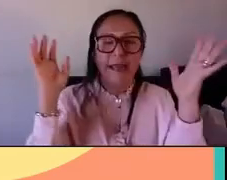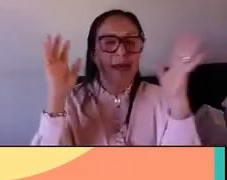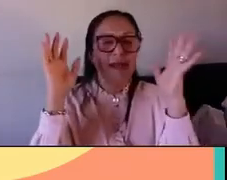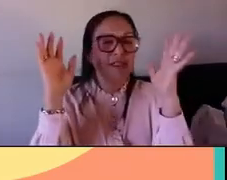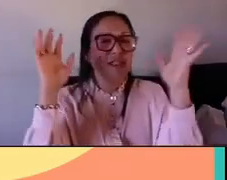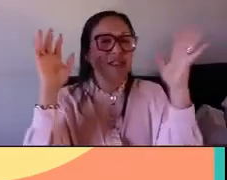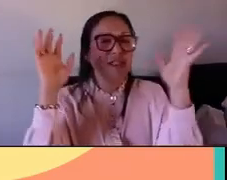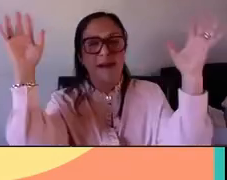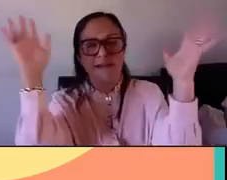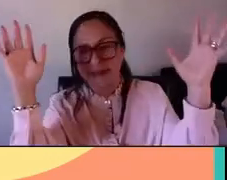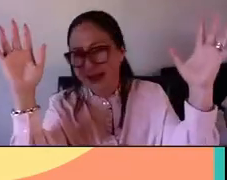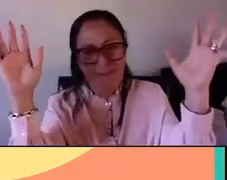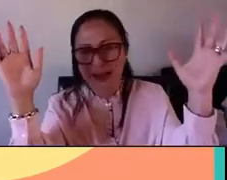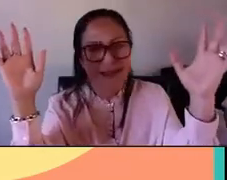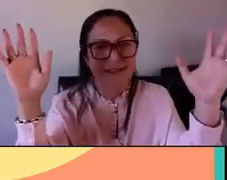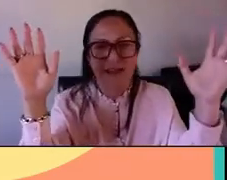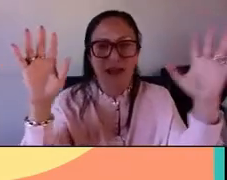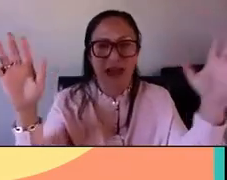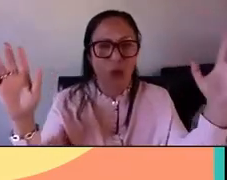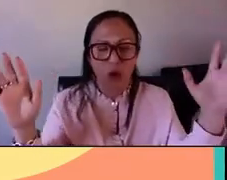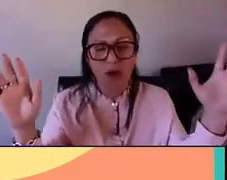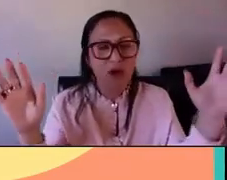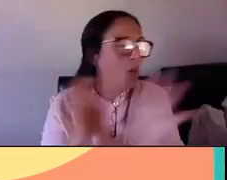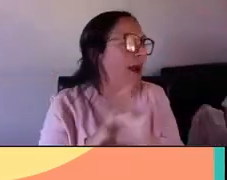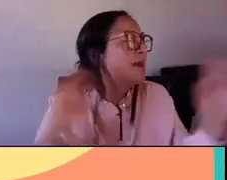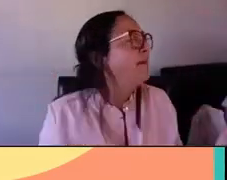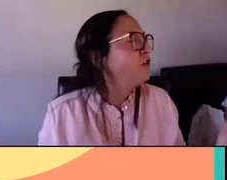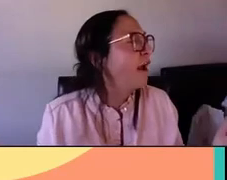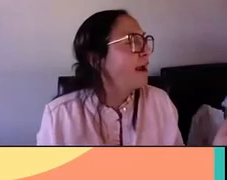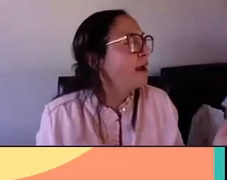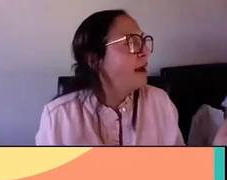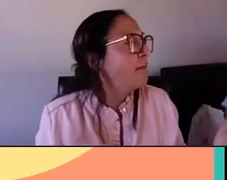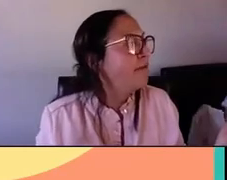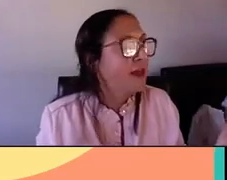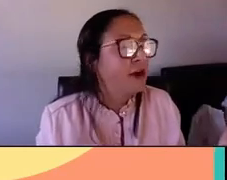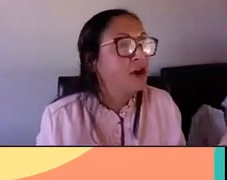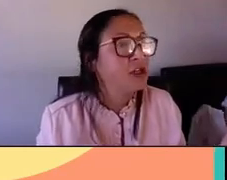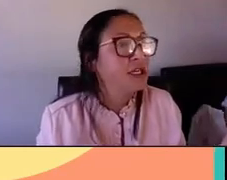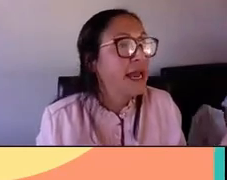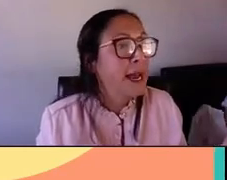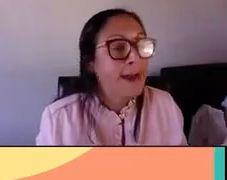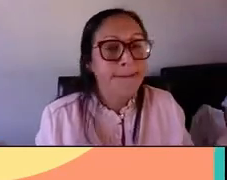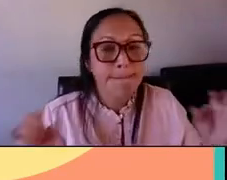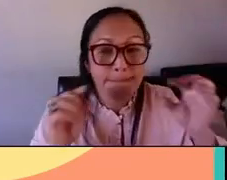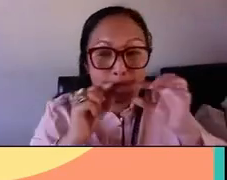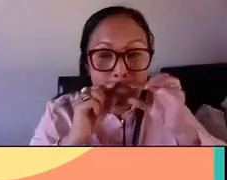oh, I can't. That's just too many sounds. I can't make that word. No way. I'm not even trying." But if they hear you just say,